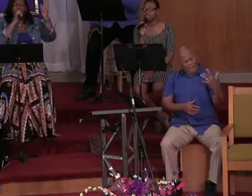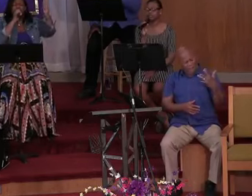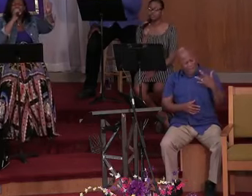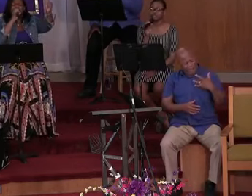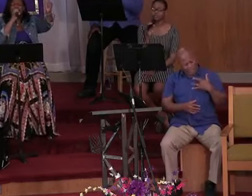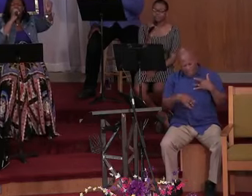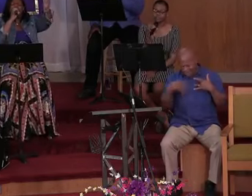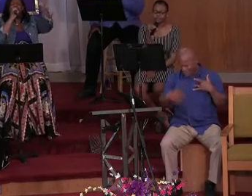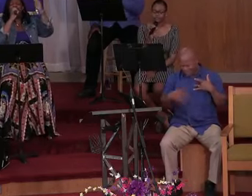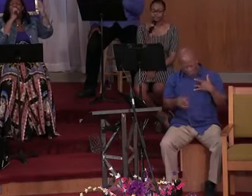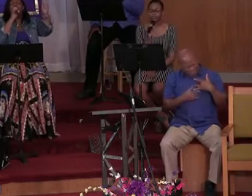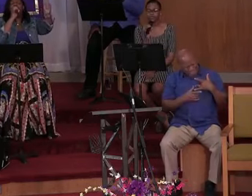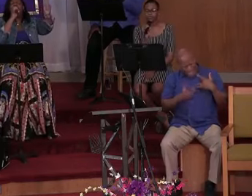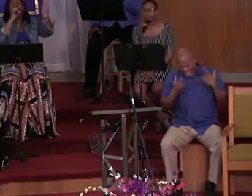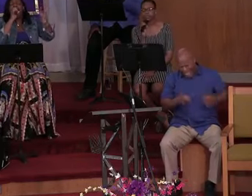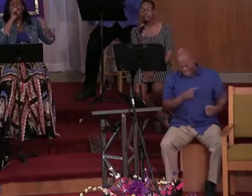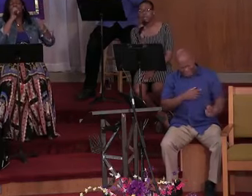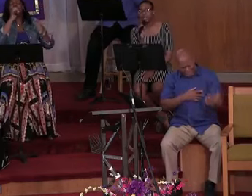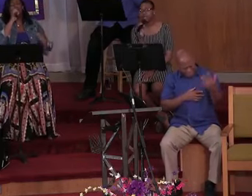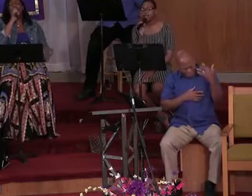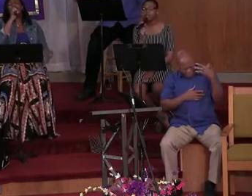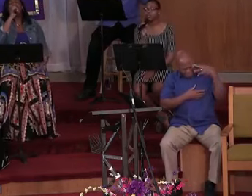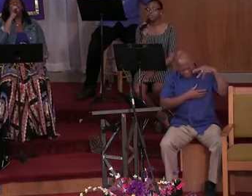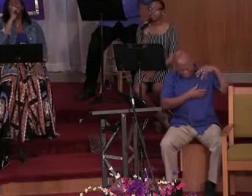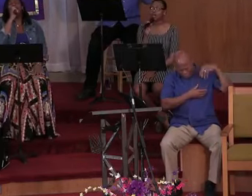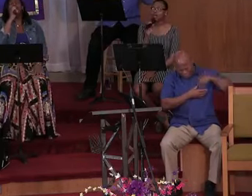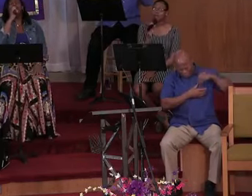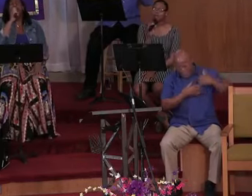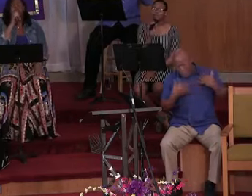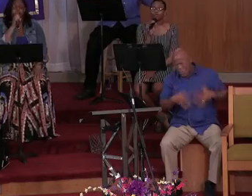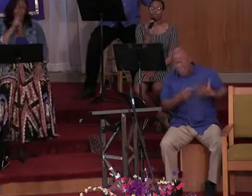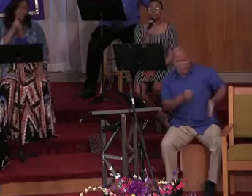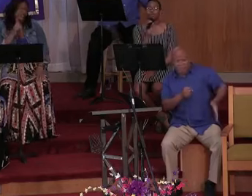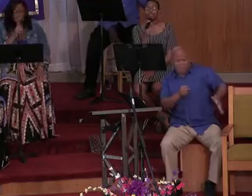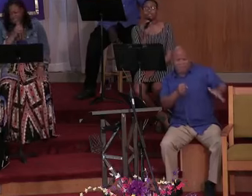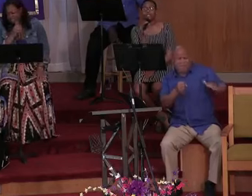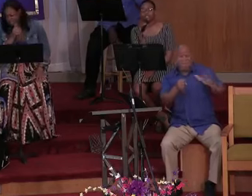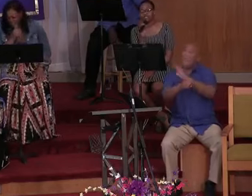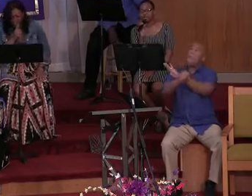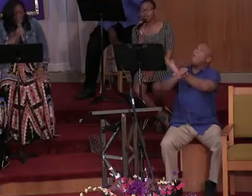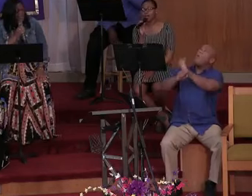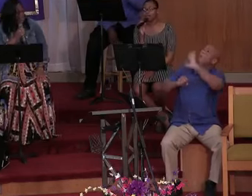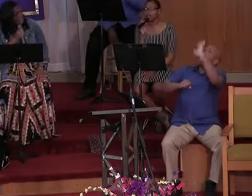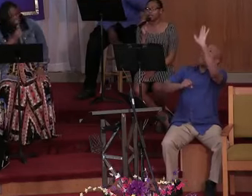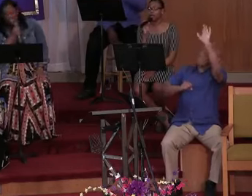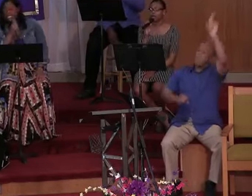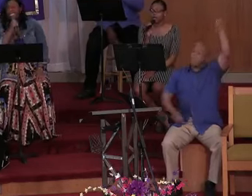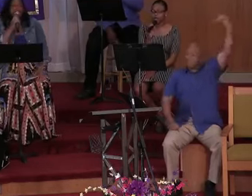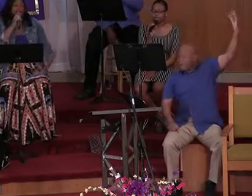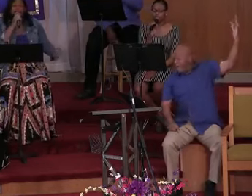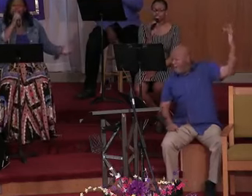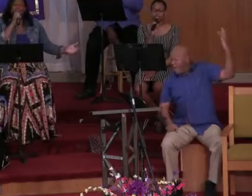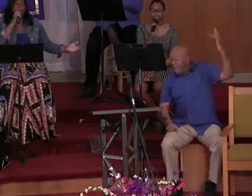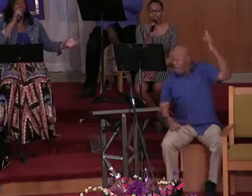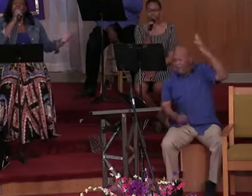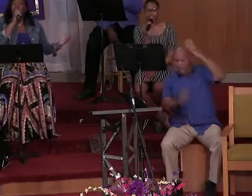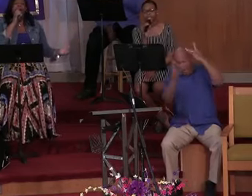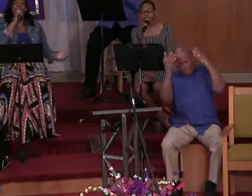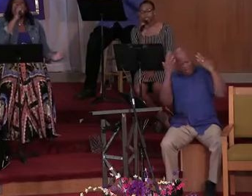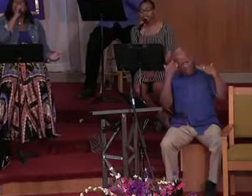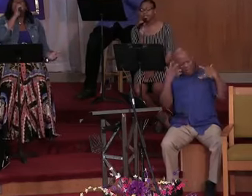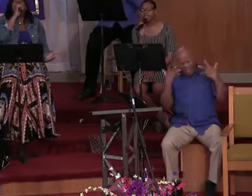It reaches in the fullness, in the fullness of your grace, and in